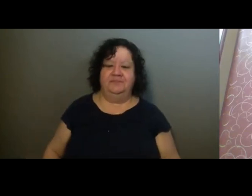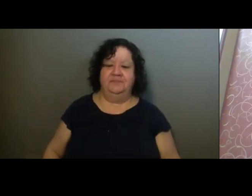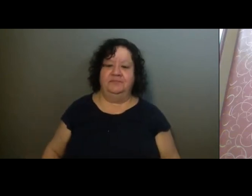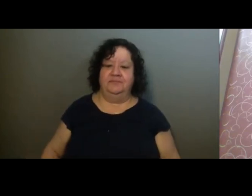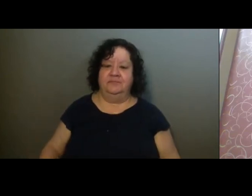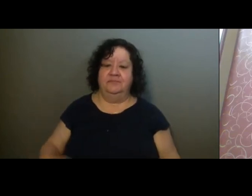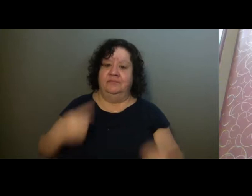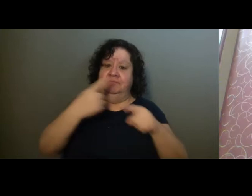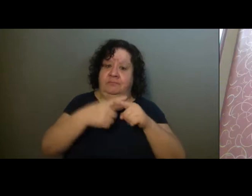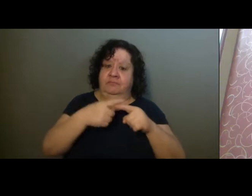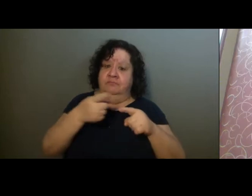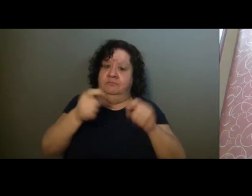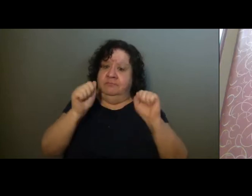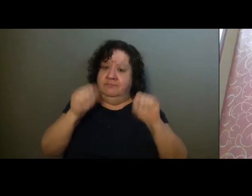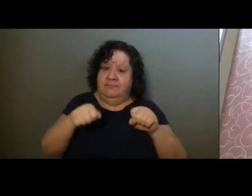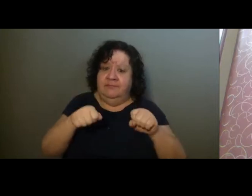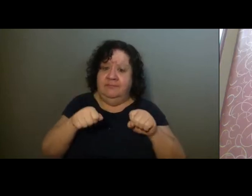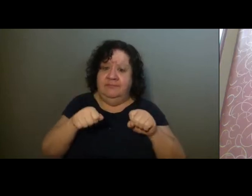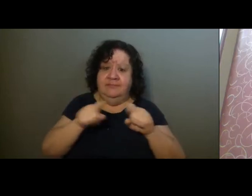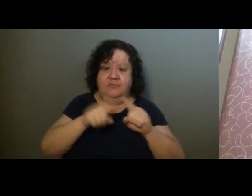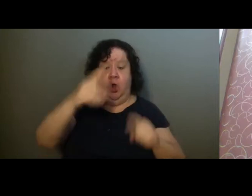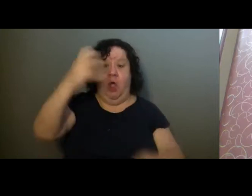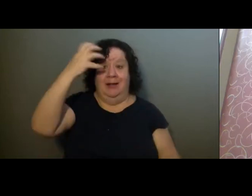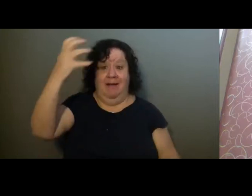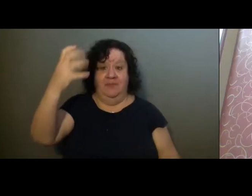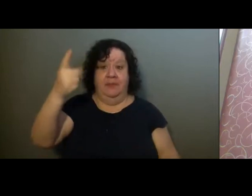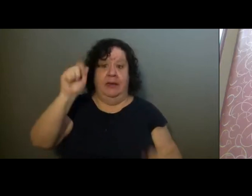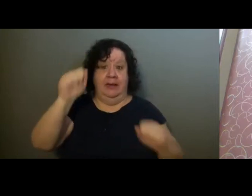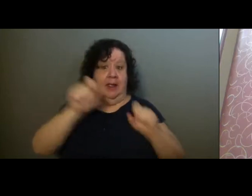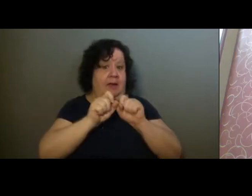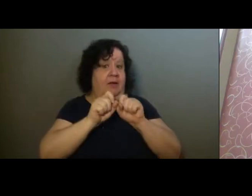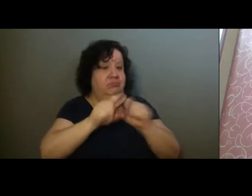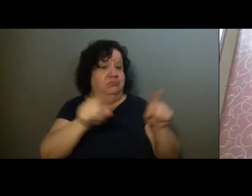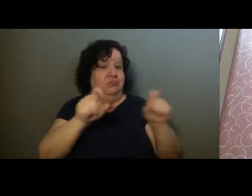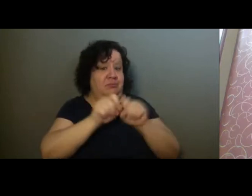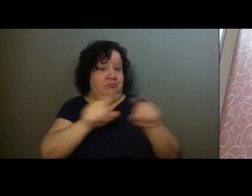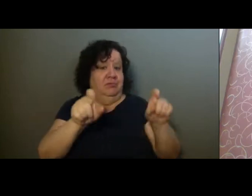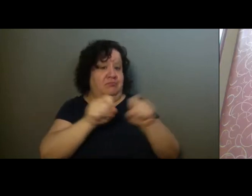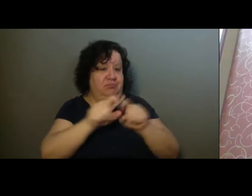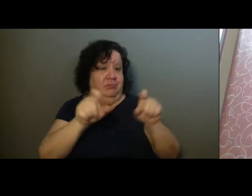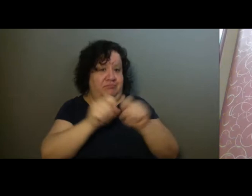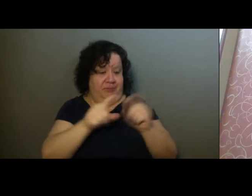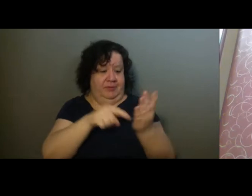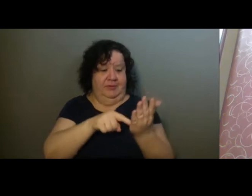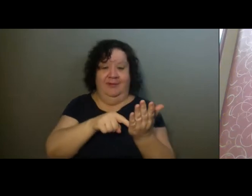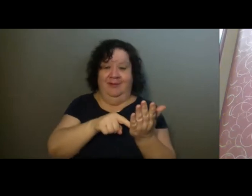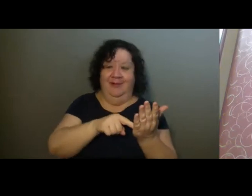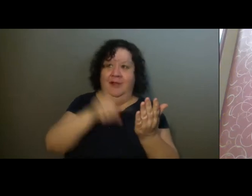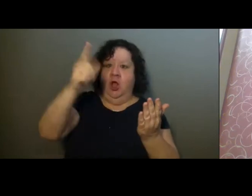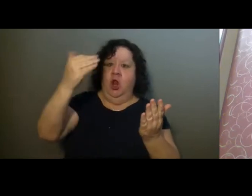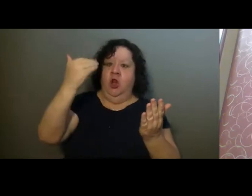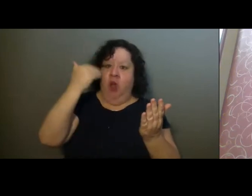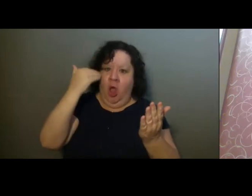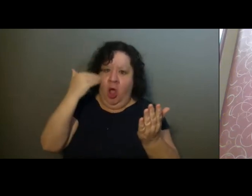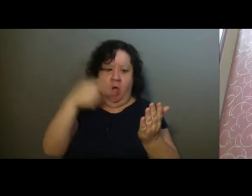alerts has been generated at right locations, and the communications has been gone, and the coordination of all these bodies and